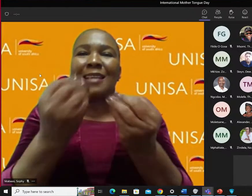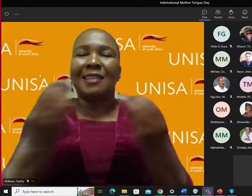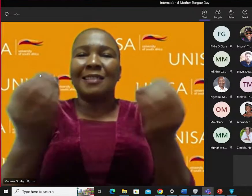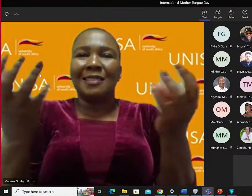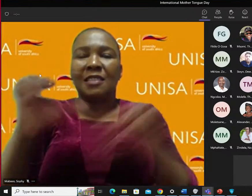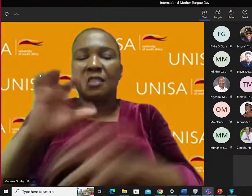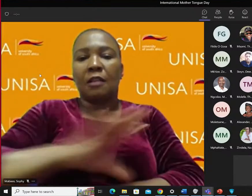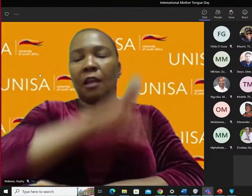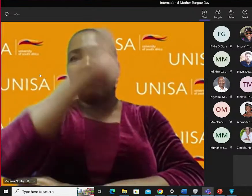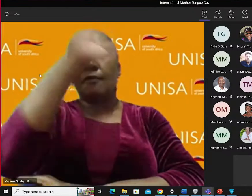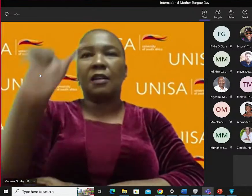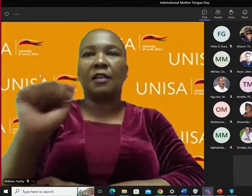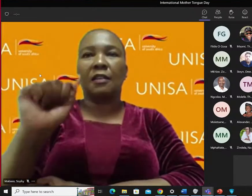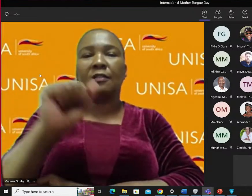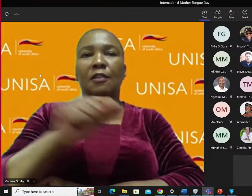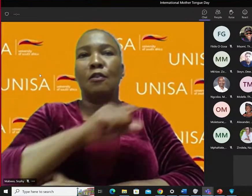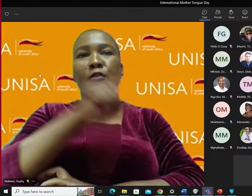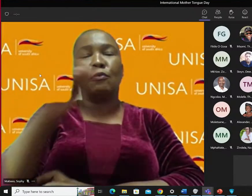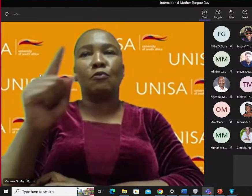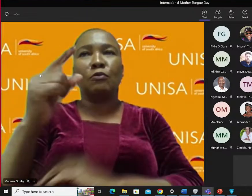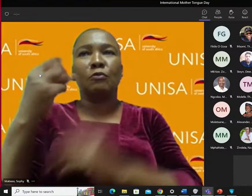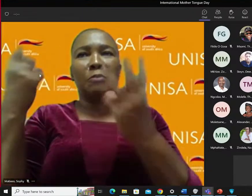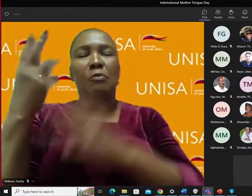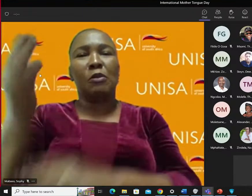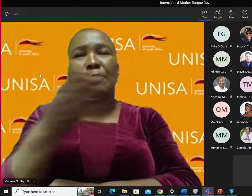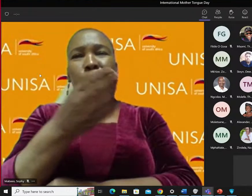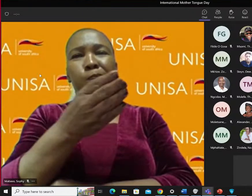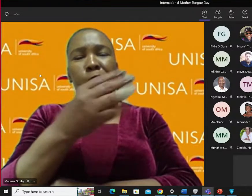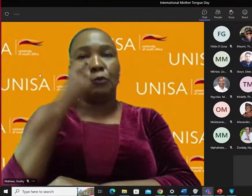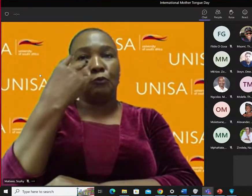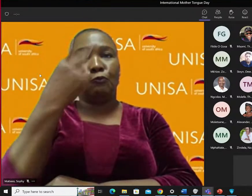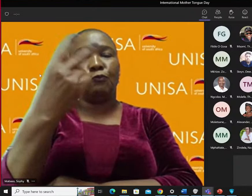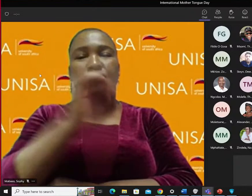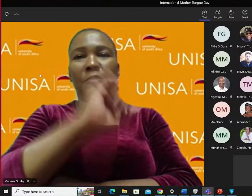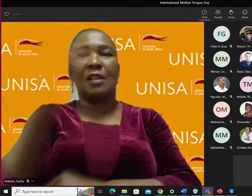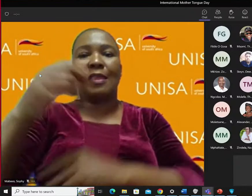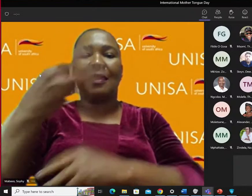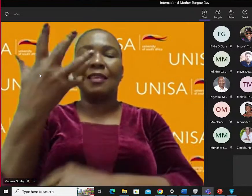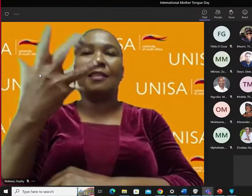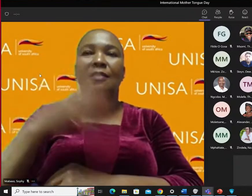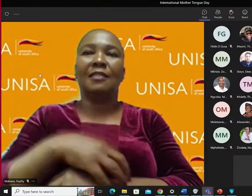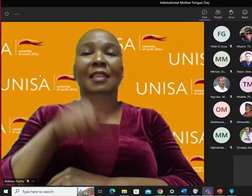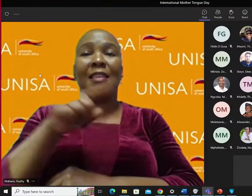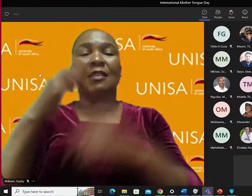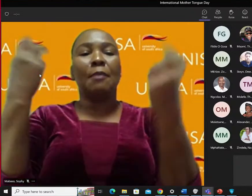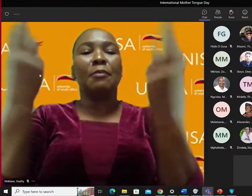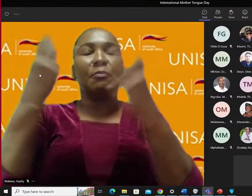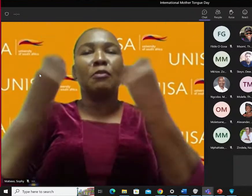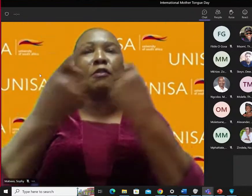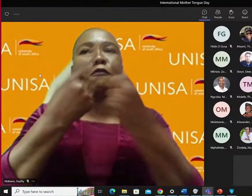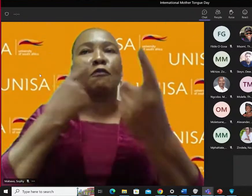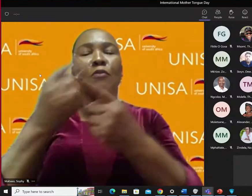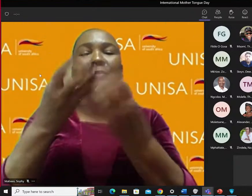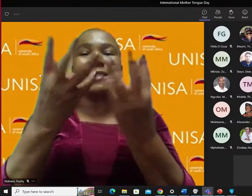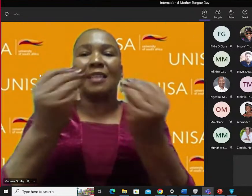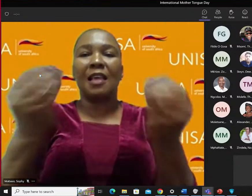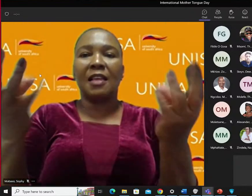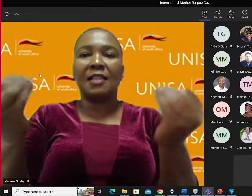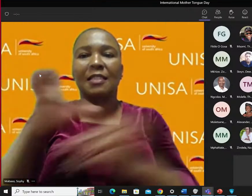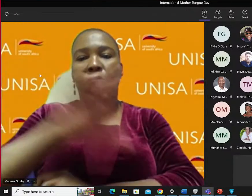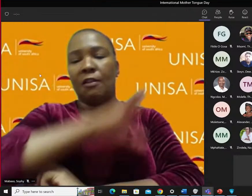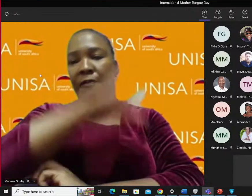Can those colleagues show their hands? These are the people from Stats SA.